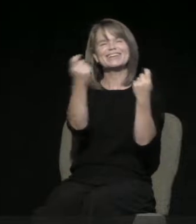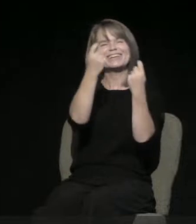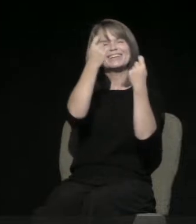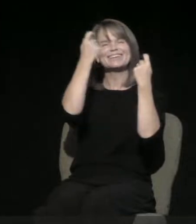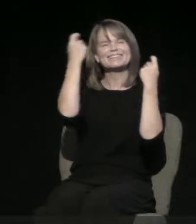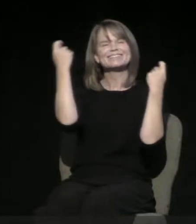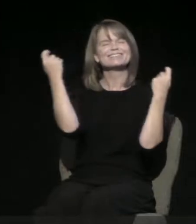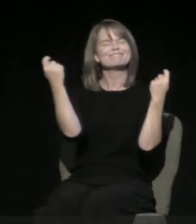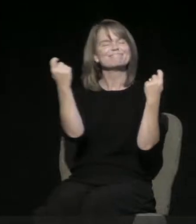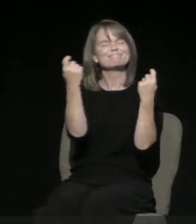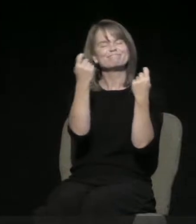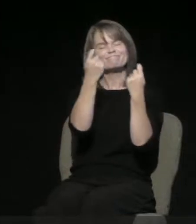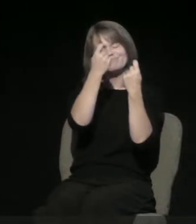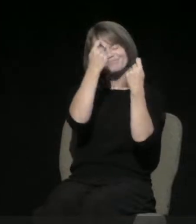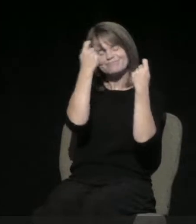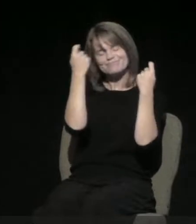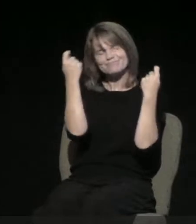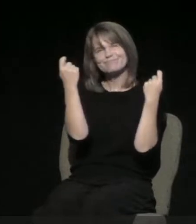tree.